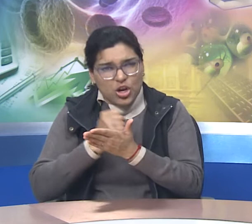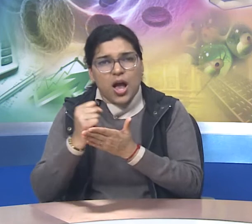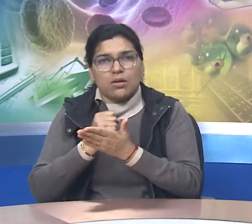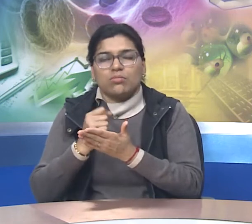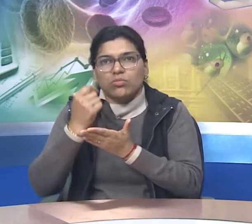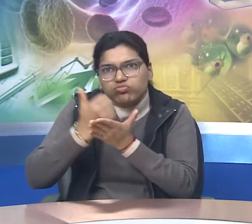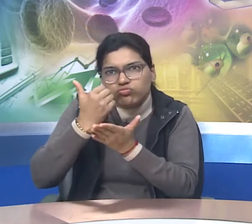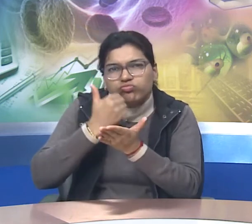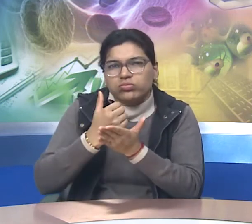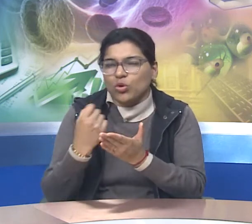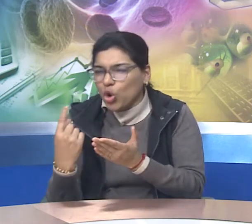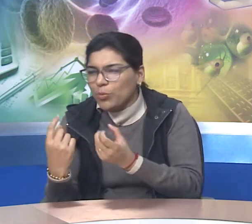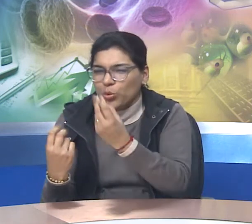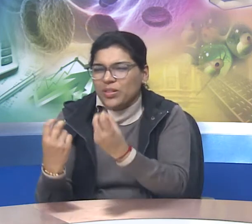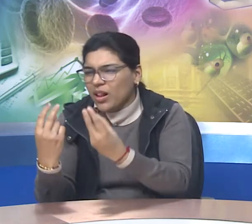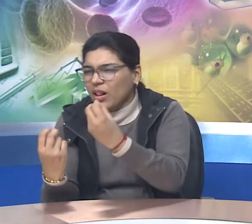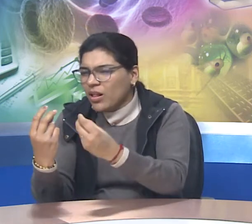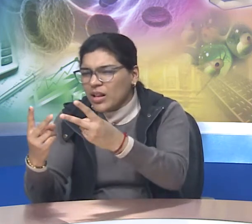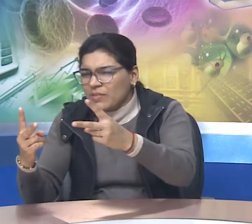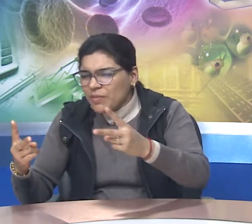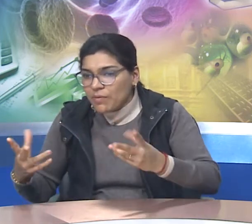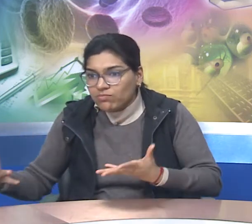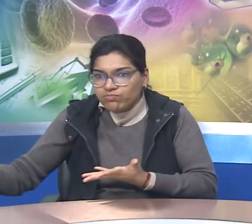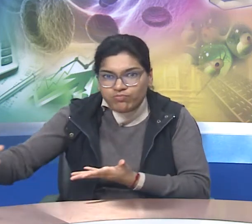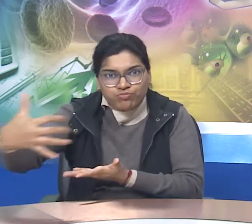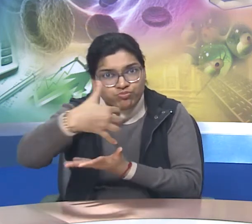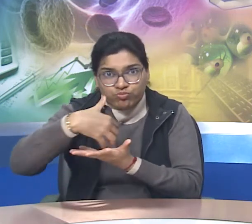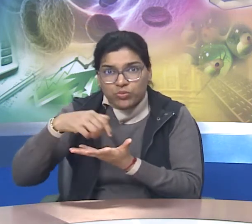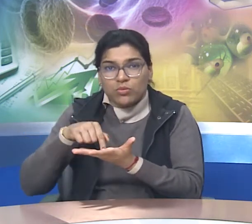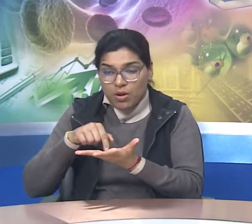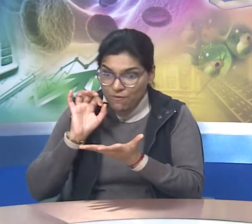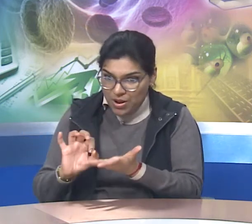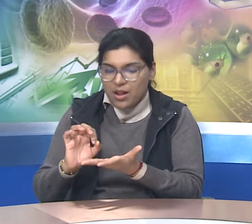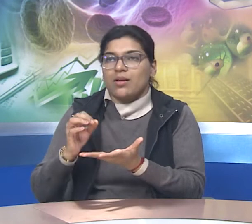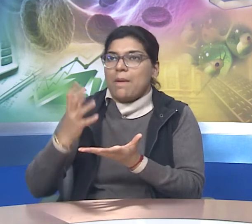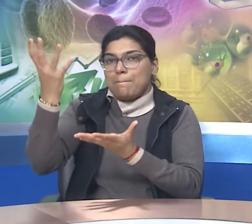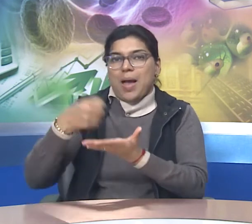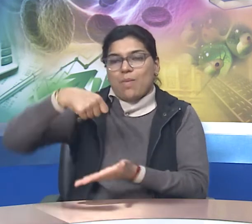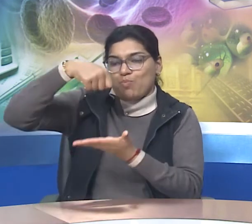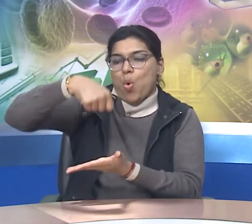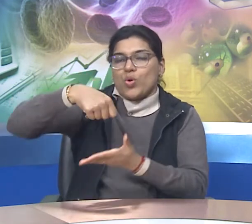he added, that we take collection for you